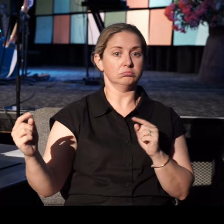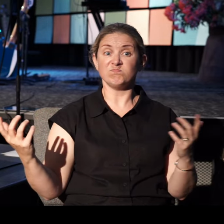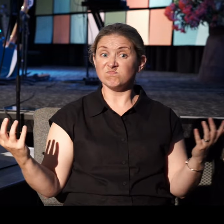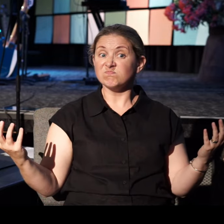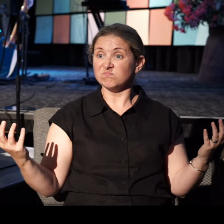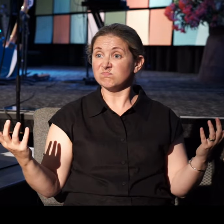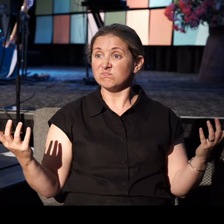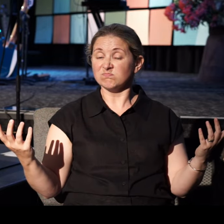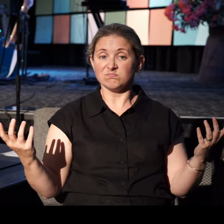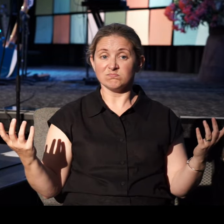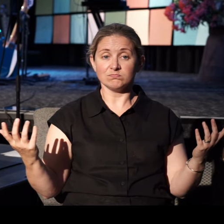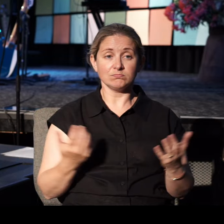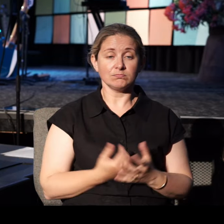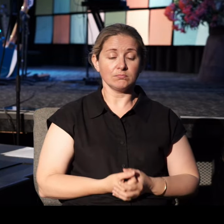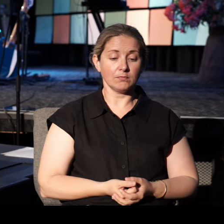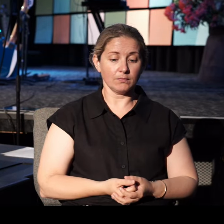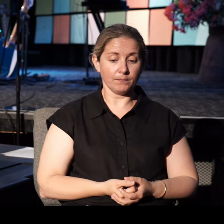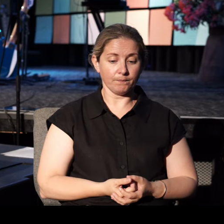Well,